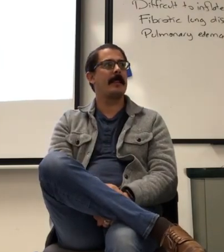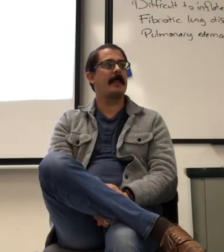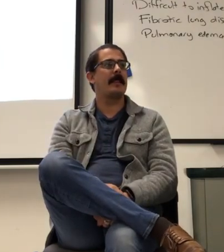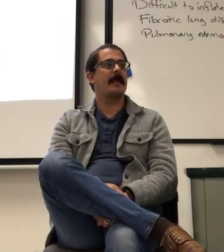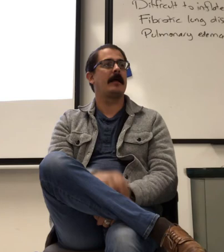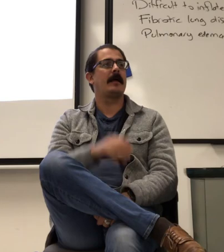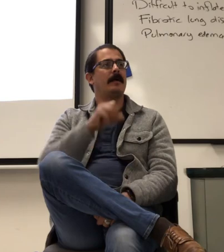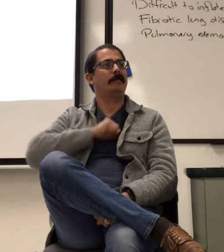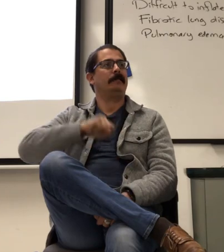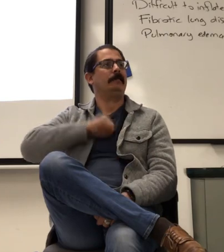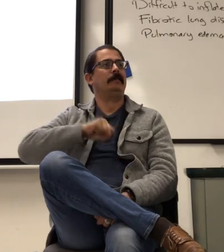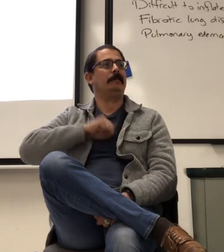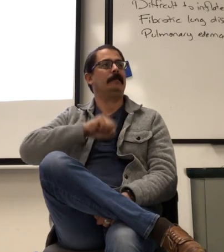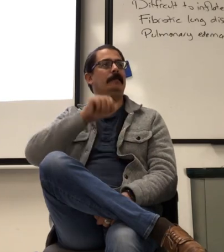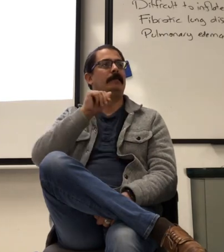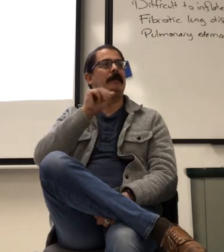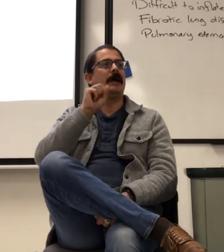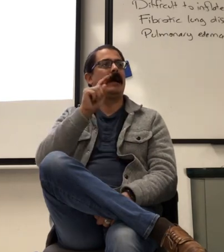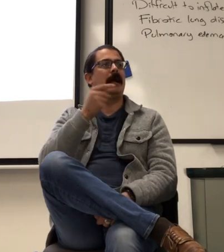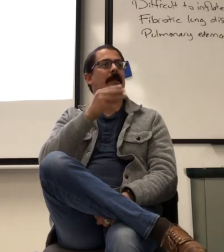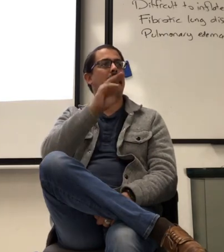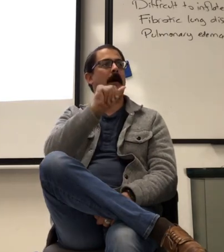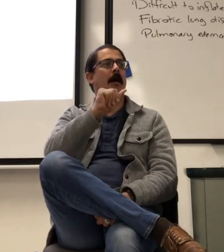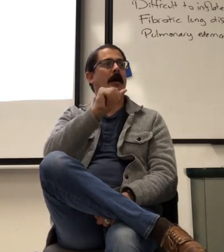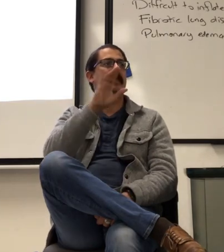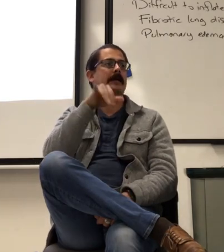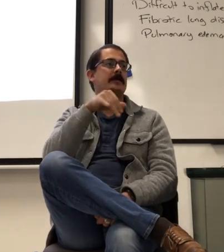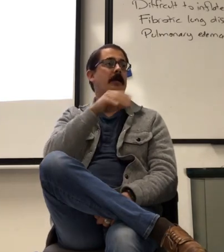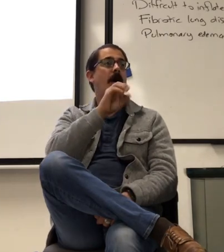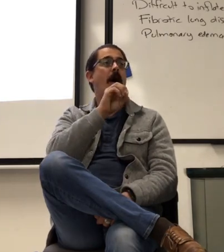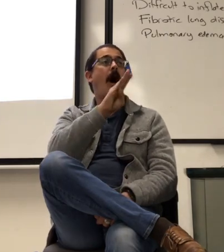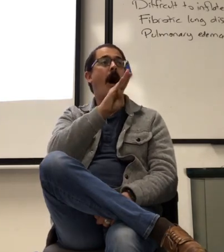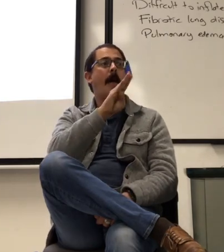Asthma is your classic obstructive lung disease.